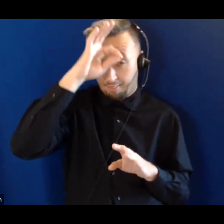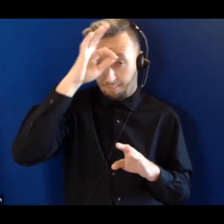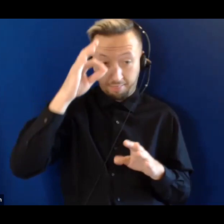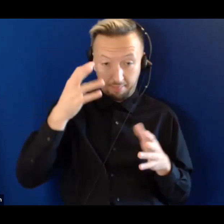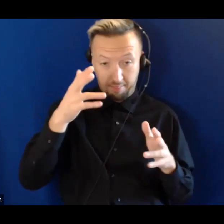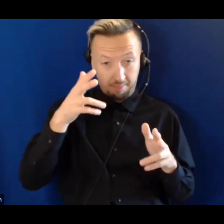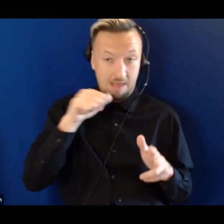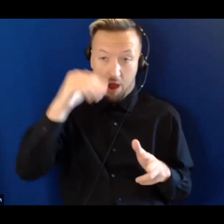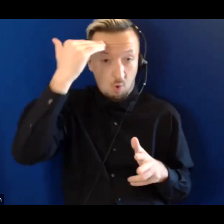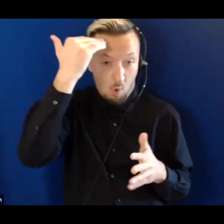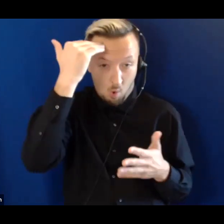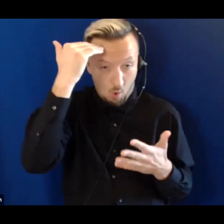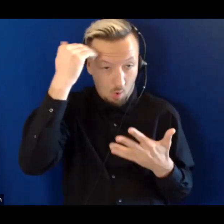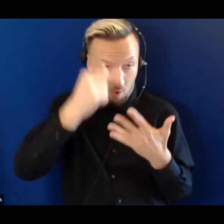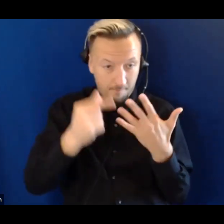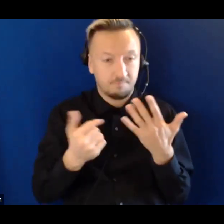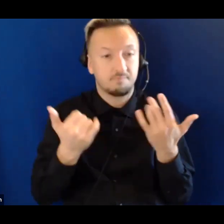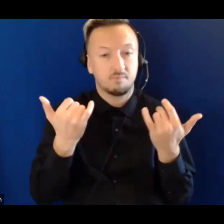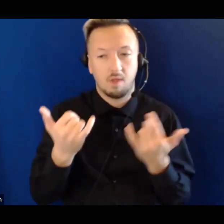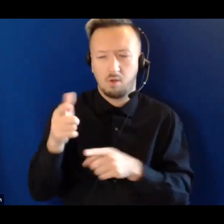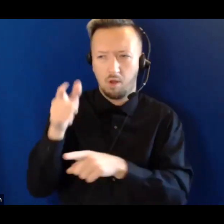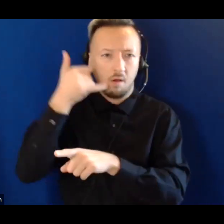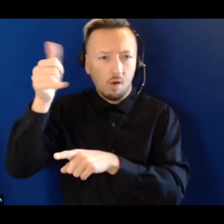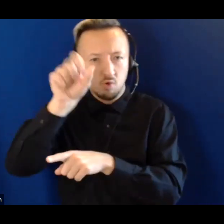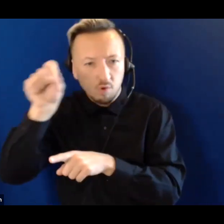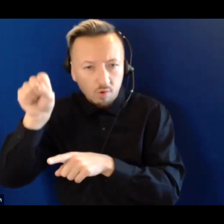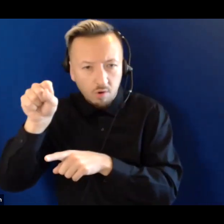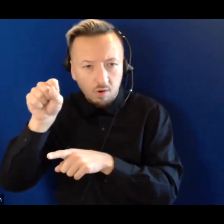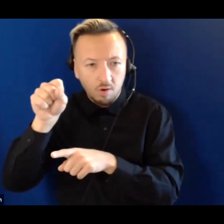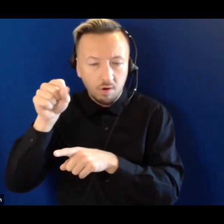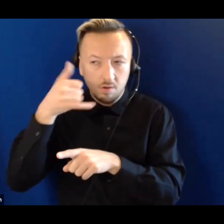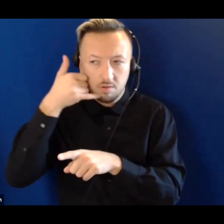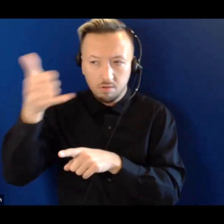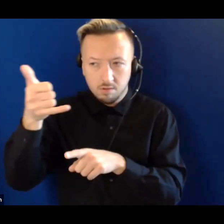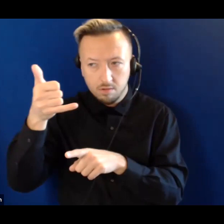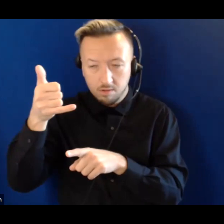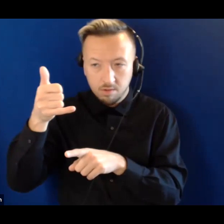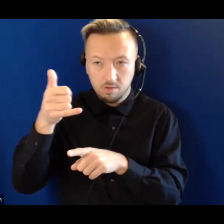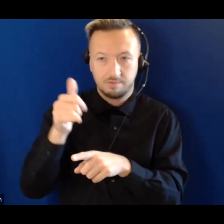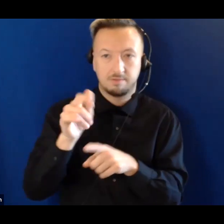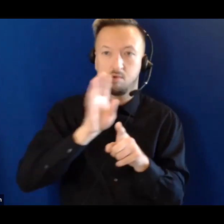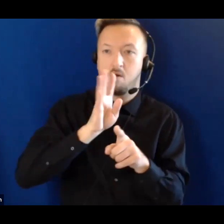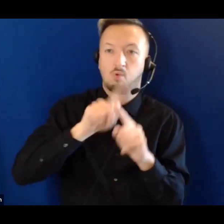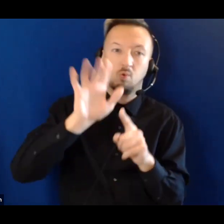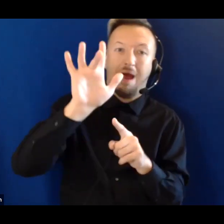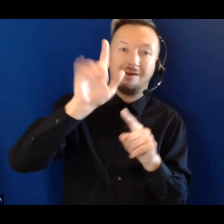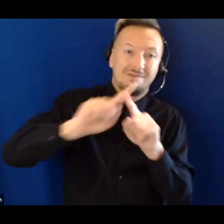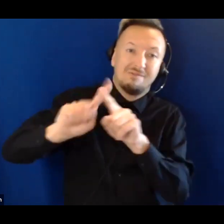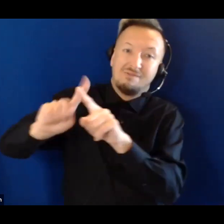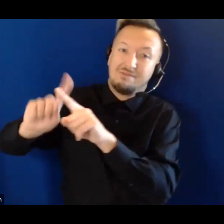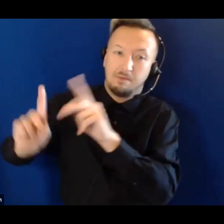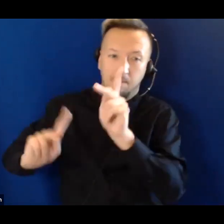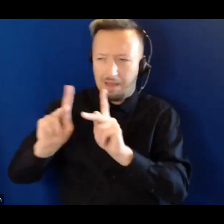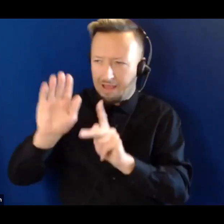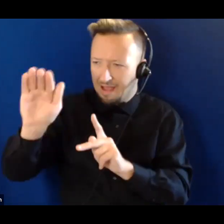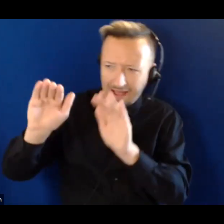that I guess affect me. So, you know, talking to Social Security and being like on the phone with like 25 different other people trying to tell me basically how to